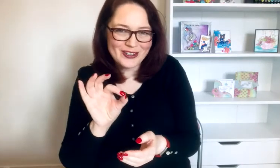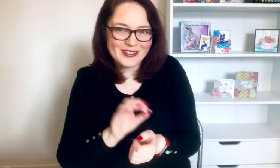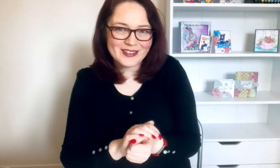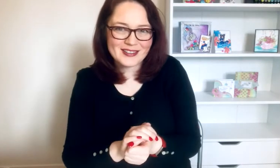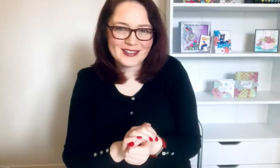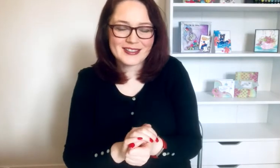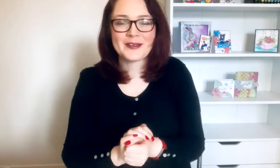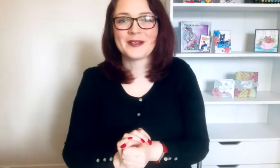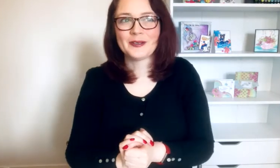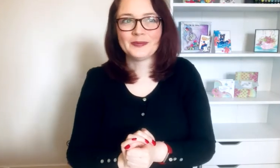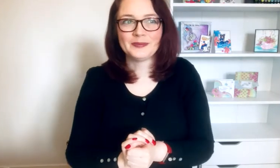So it's more detail.